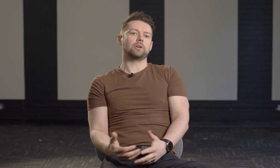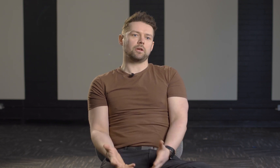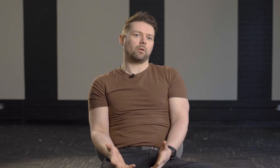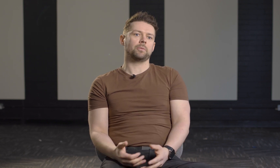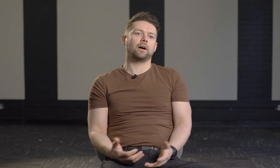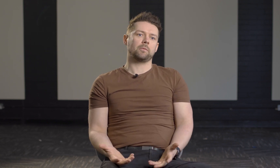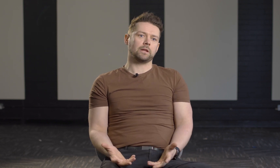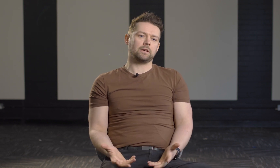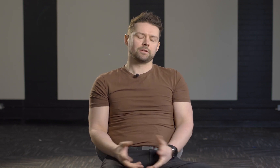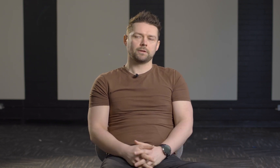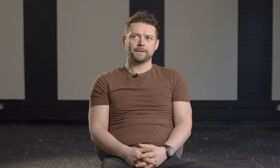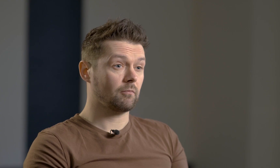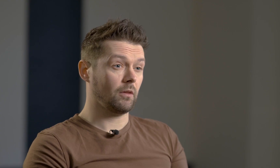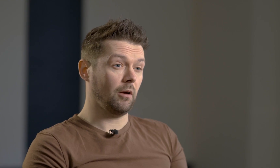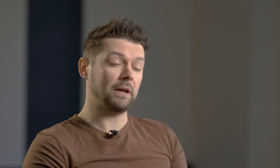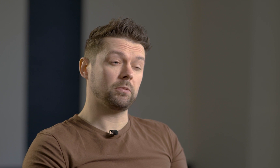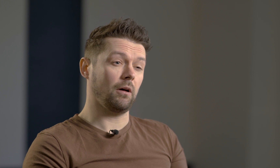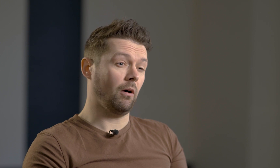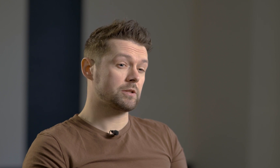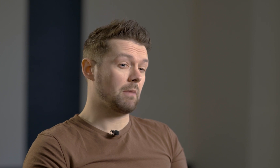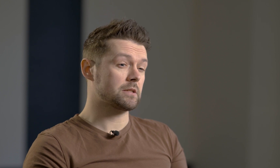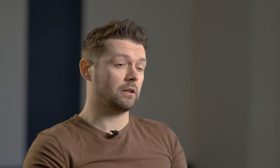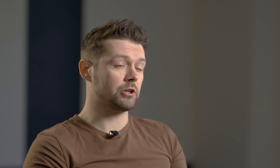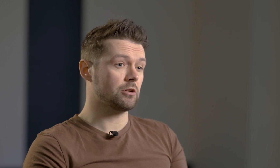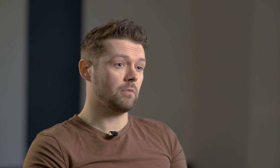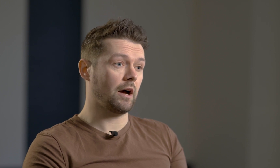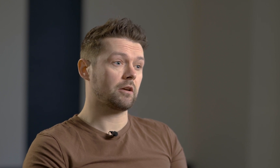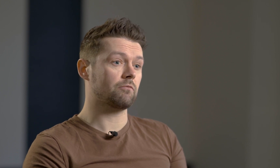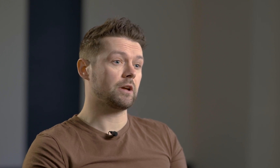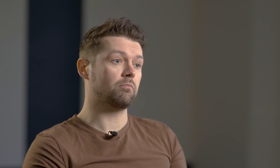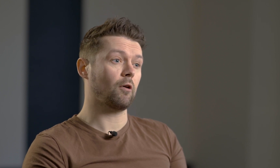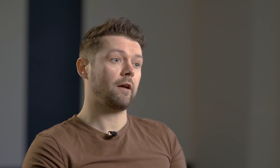the appointment and then we leave. People automatically assume that I can read Braille.